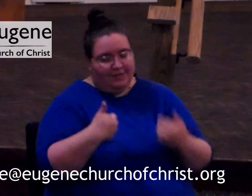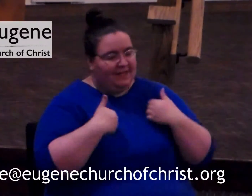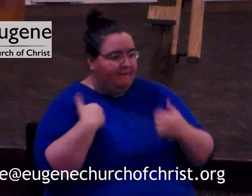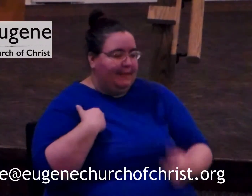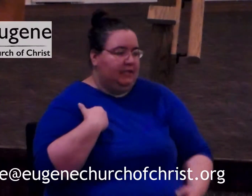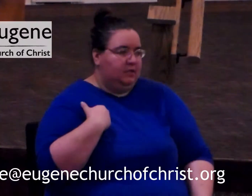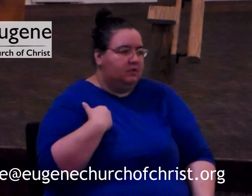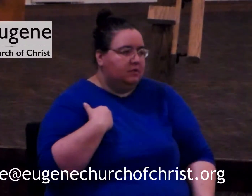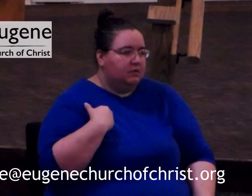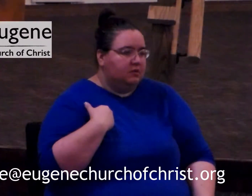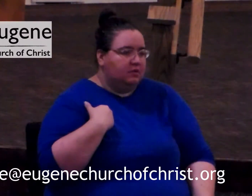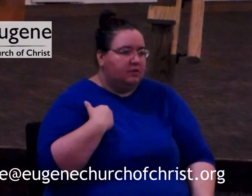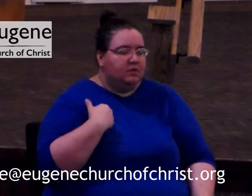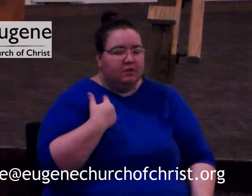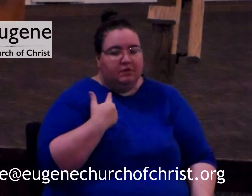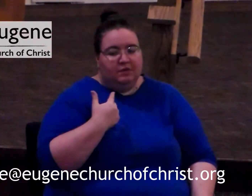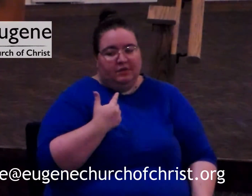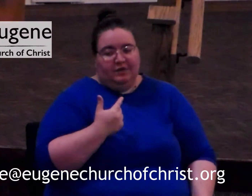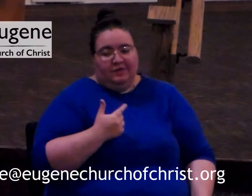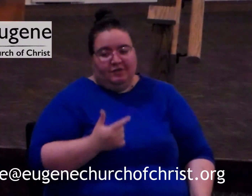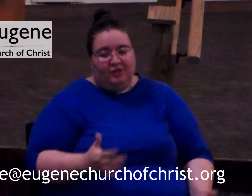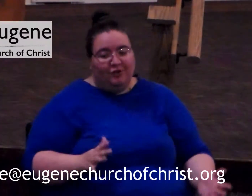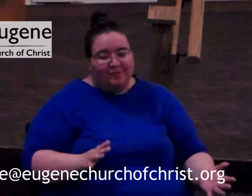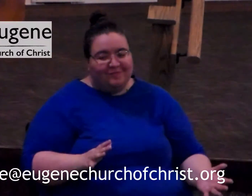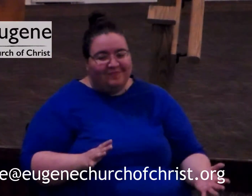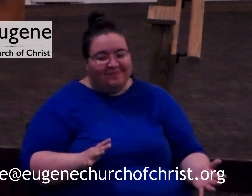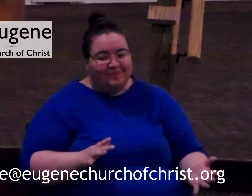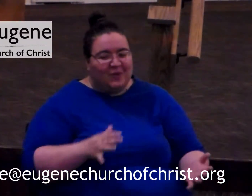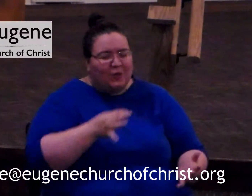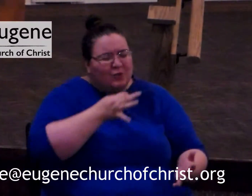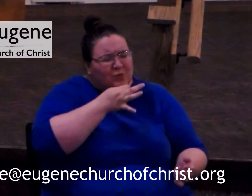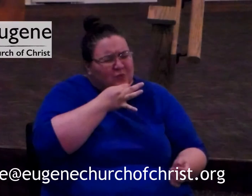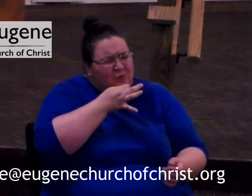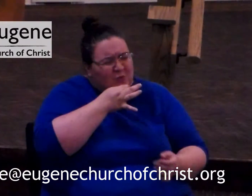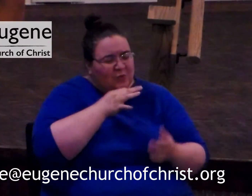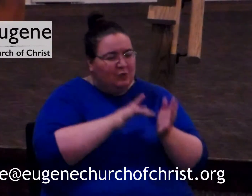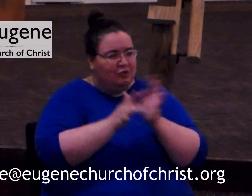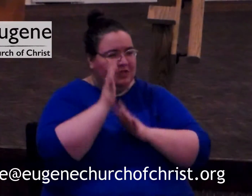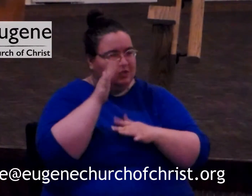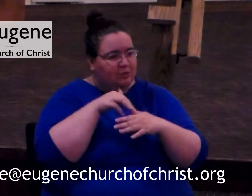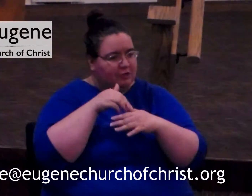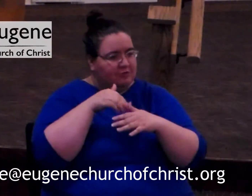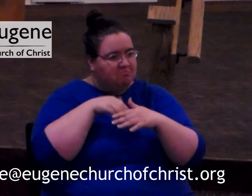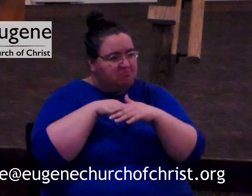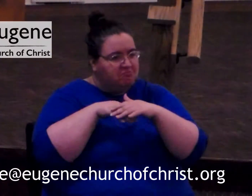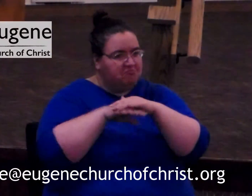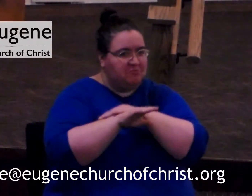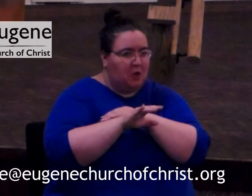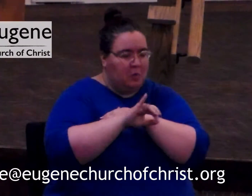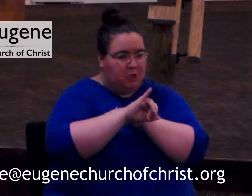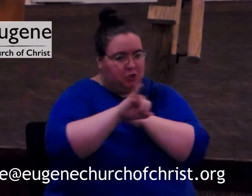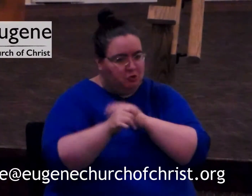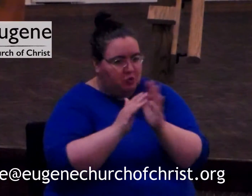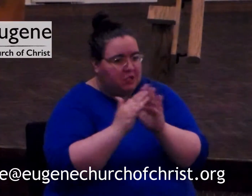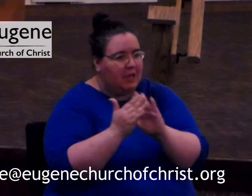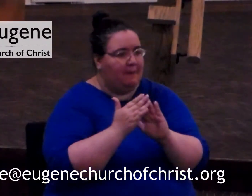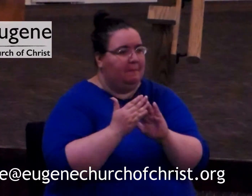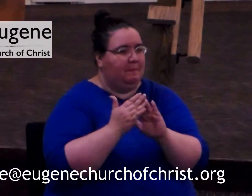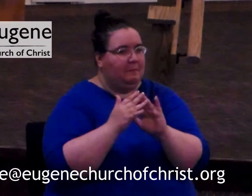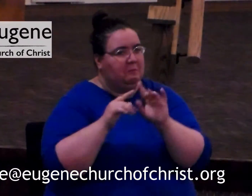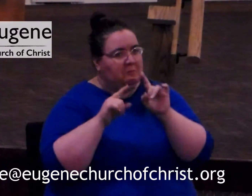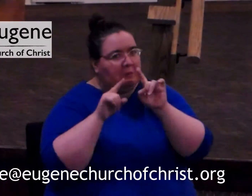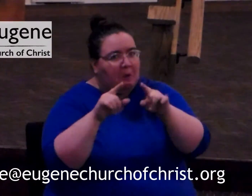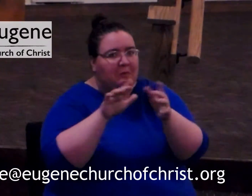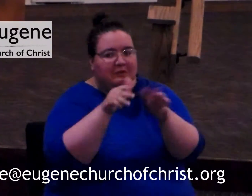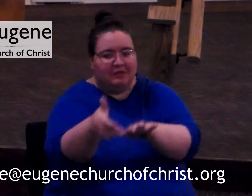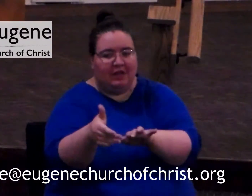And for Jesus, as he is so near to the moment that he's going to go into Jerusalem, this bigger picture is out in front of him all the time. And what